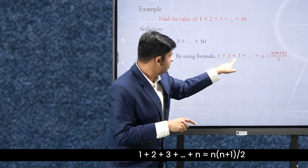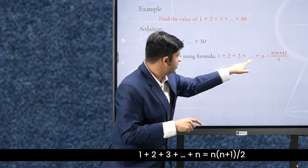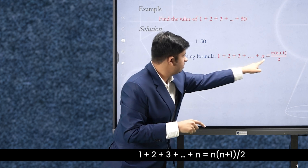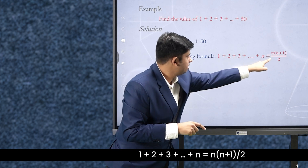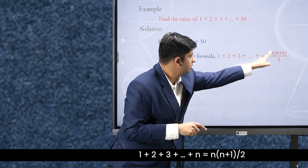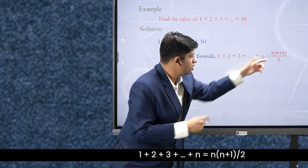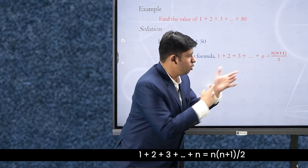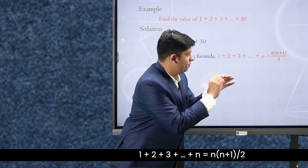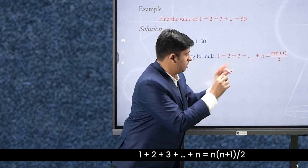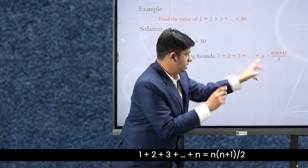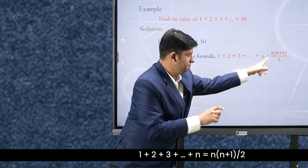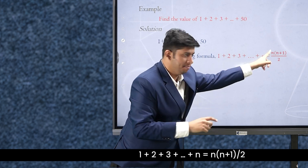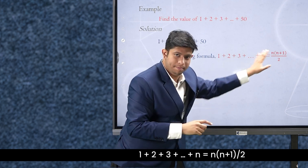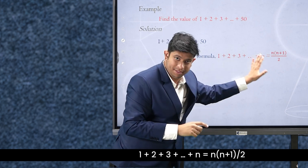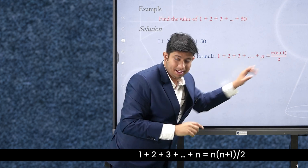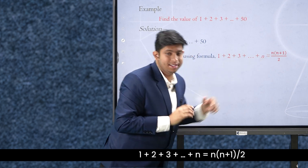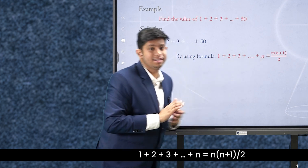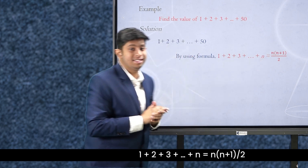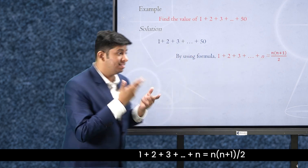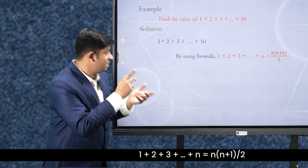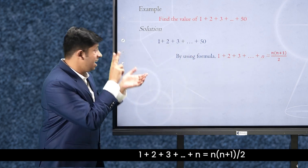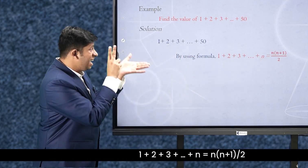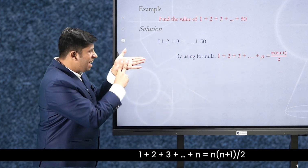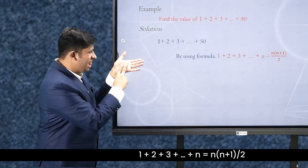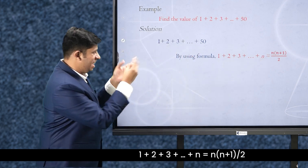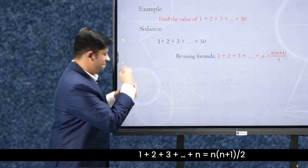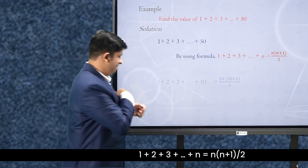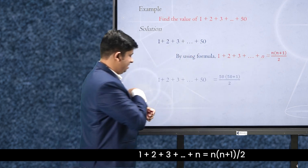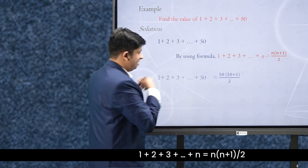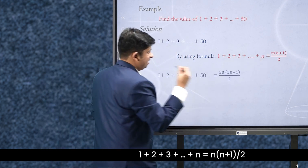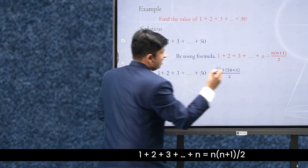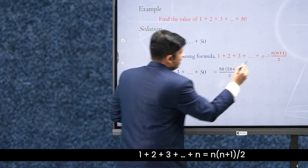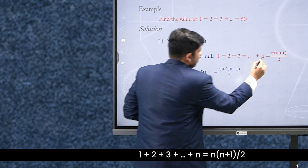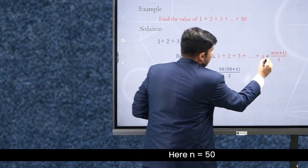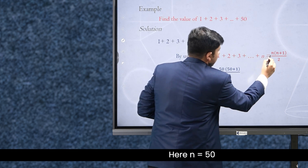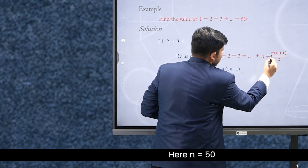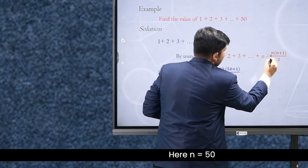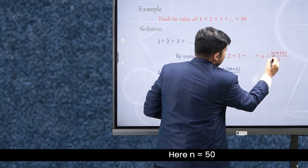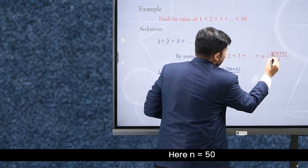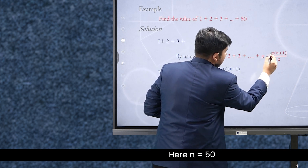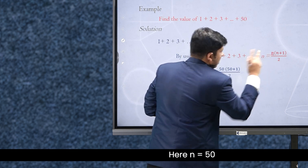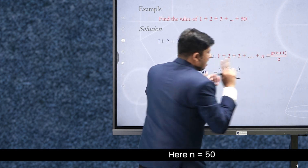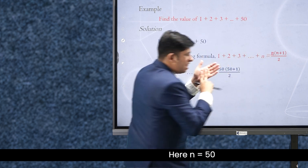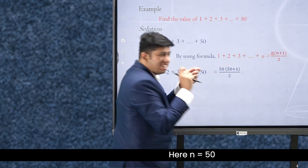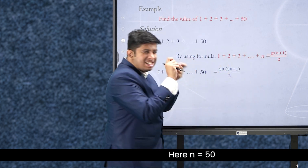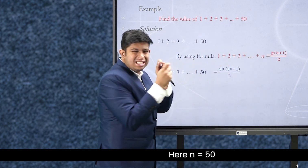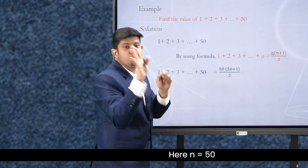3 plus so on plus n is equal to n into n plus 1 by 2. Here n is equal to